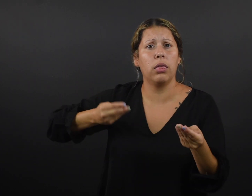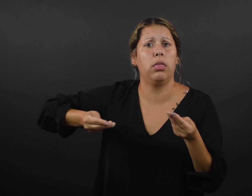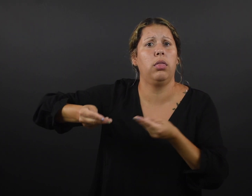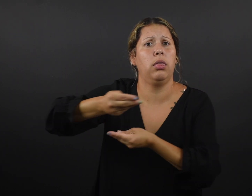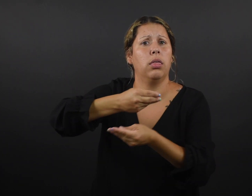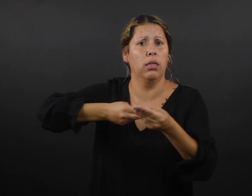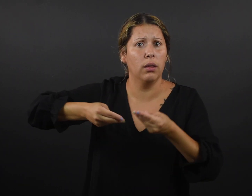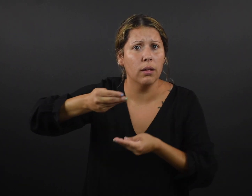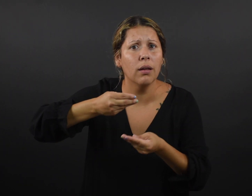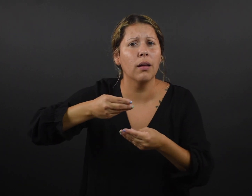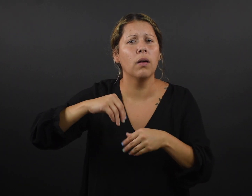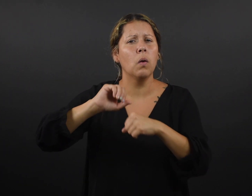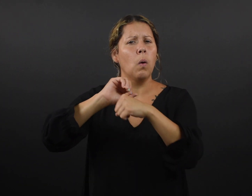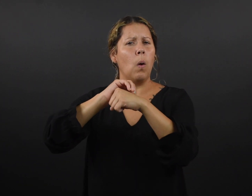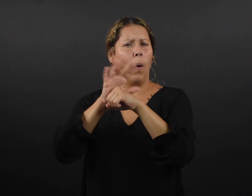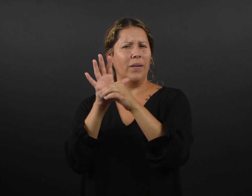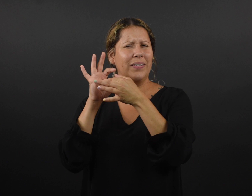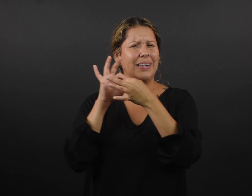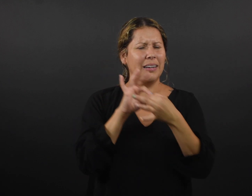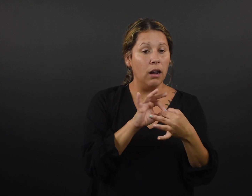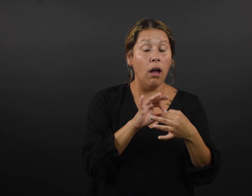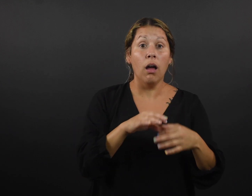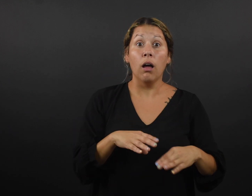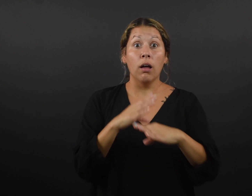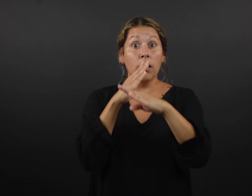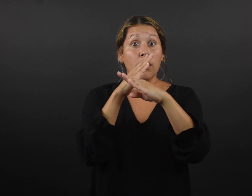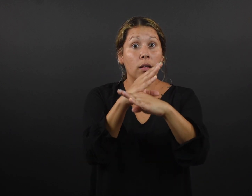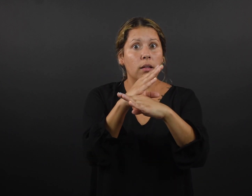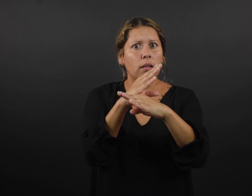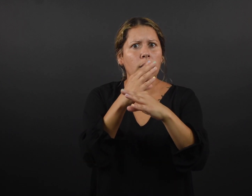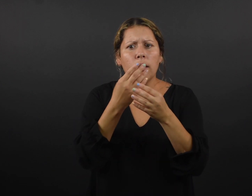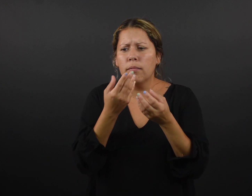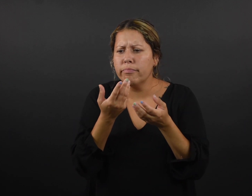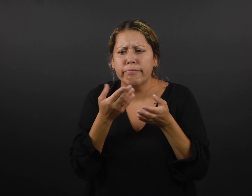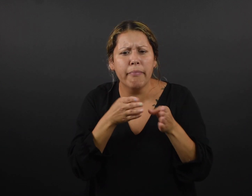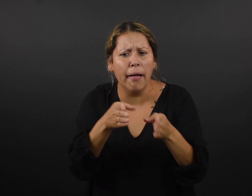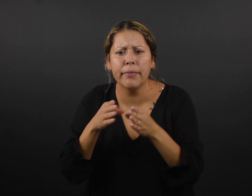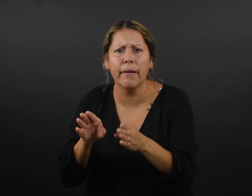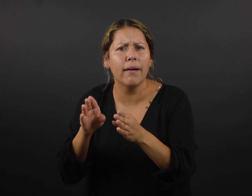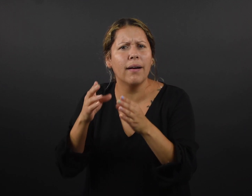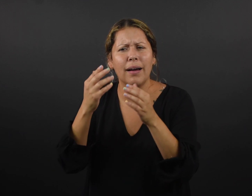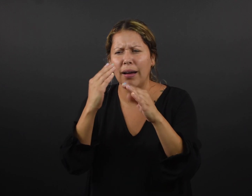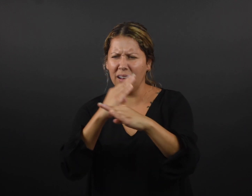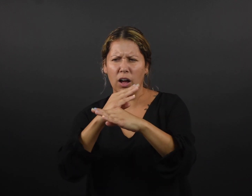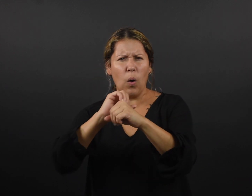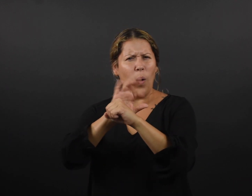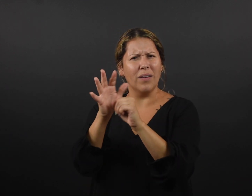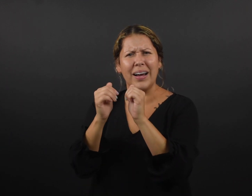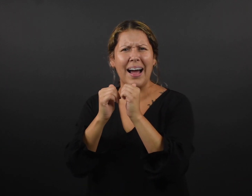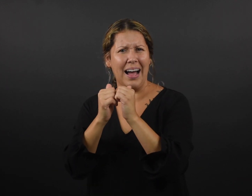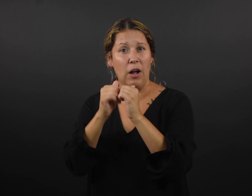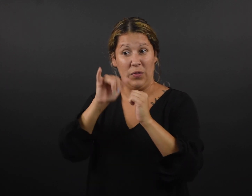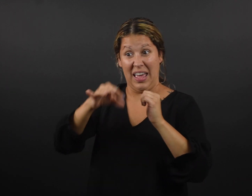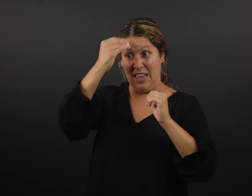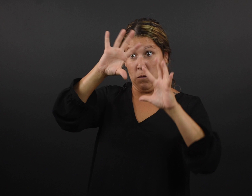and contact tracing, as well as prevention methods with the broader American Indian community